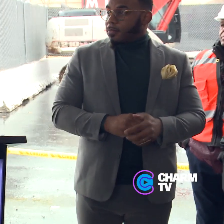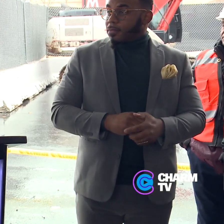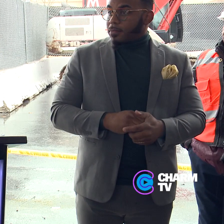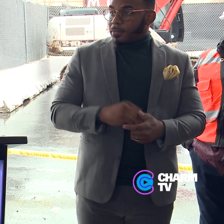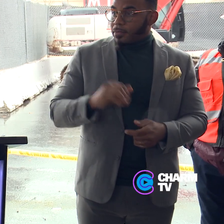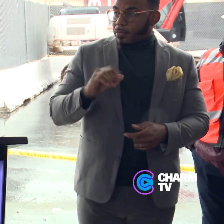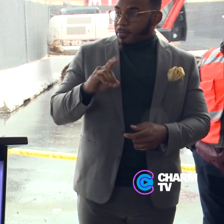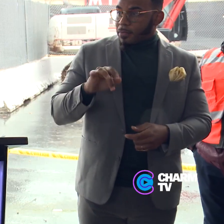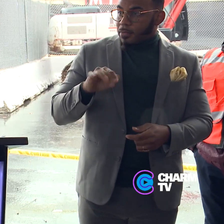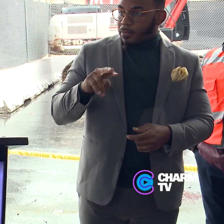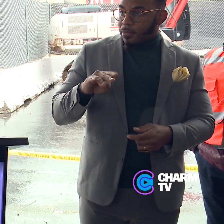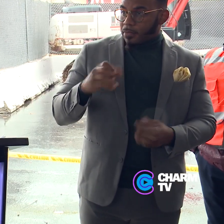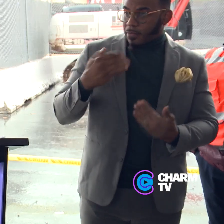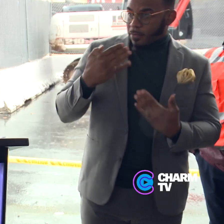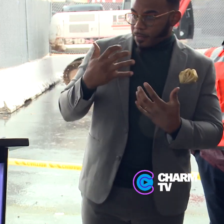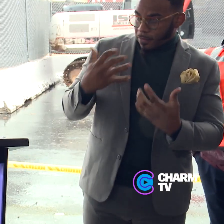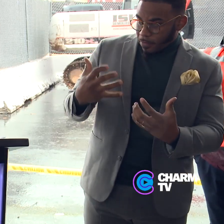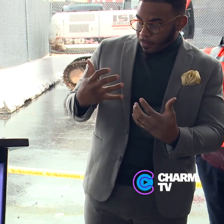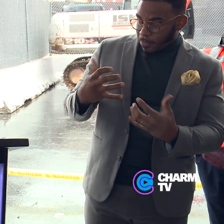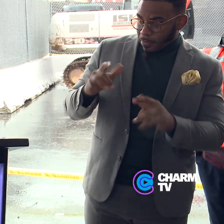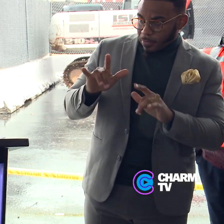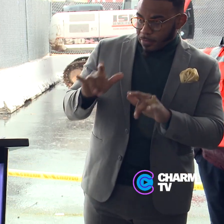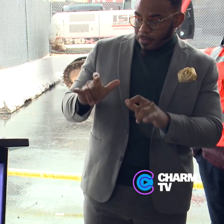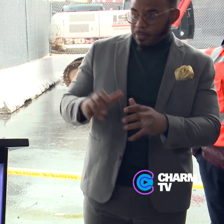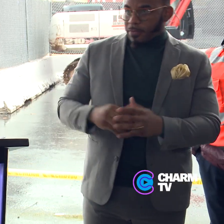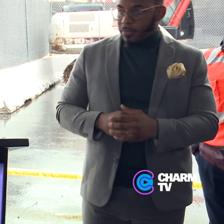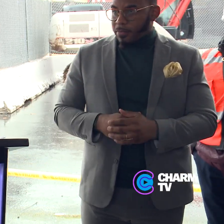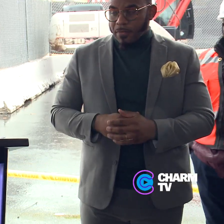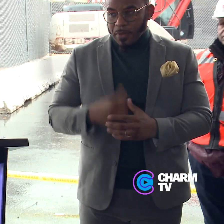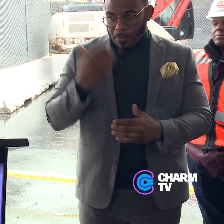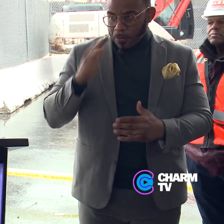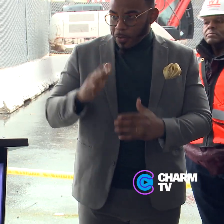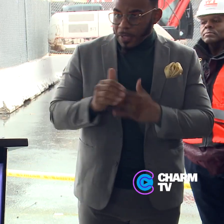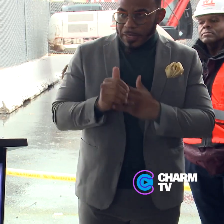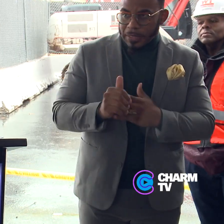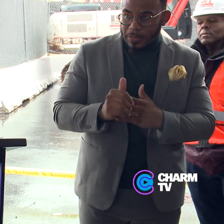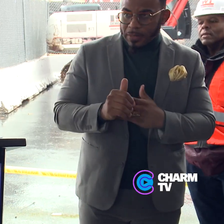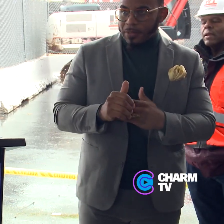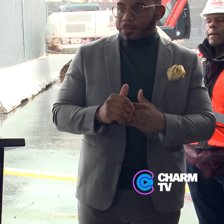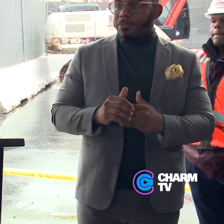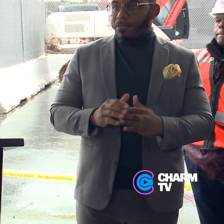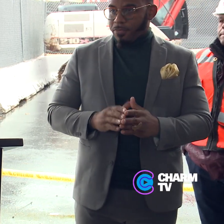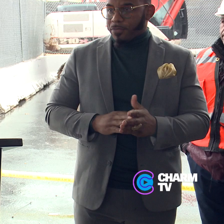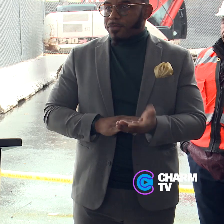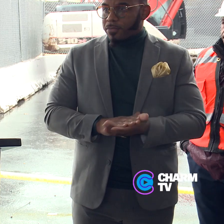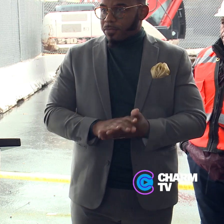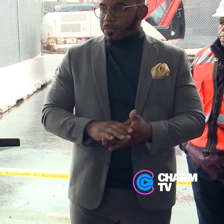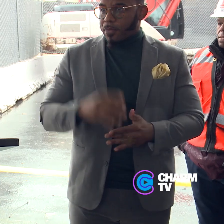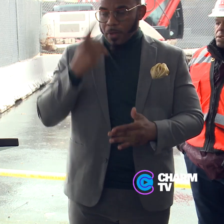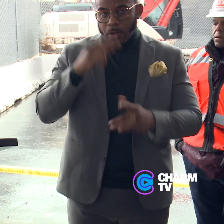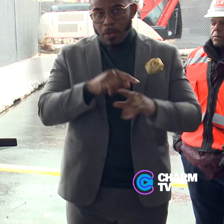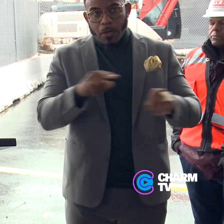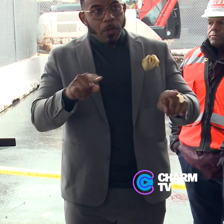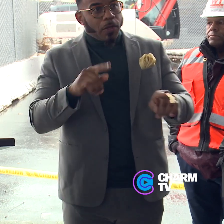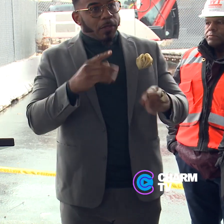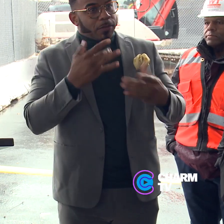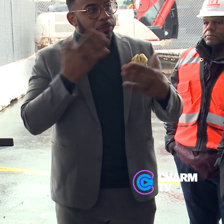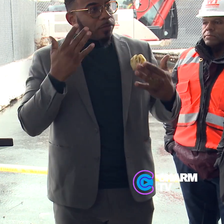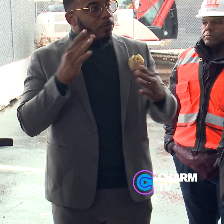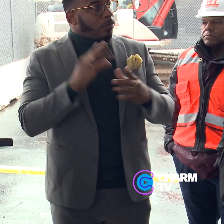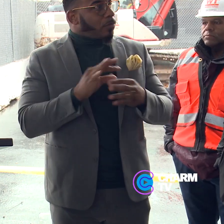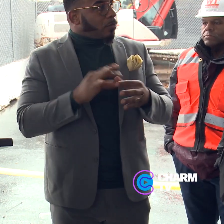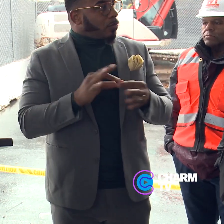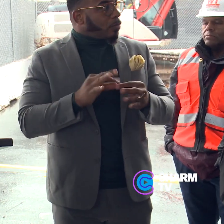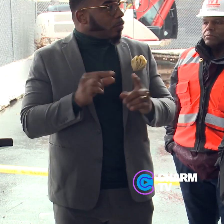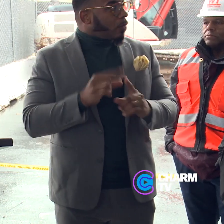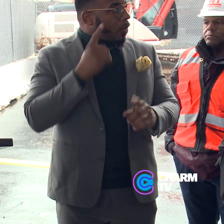Adeline, thank you for your leadership and for those kind words, for